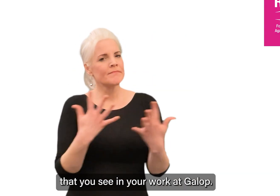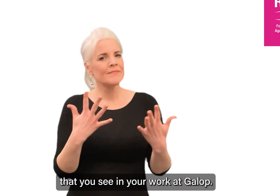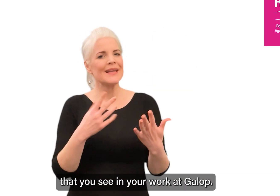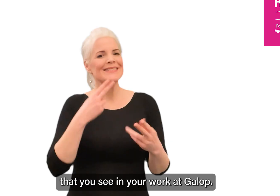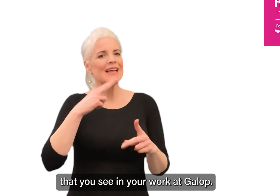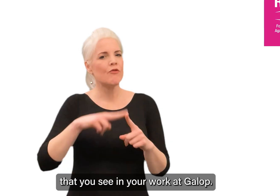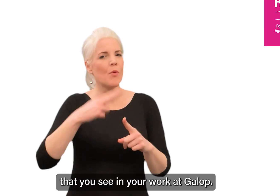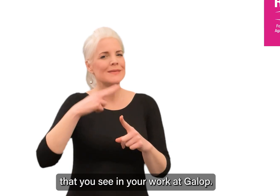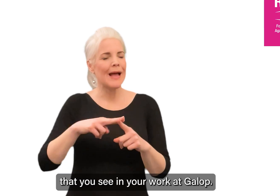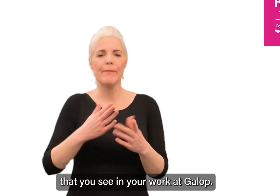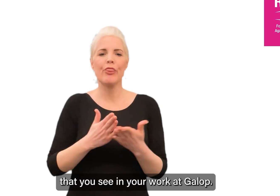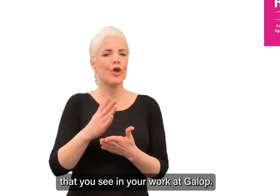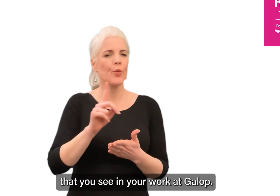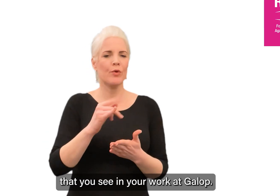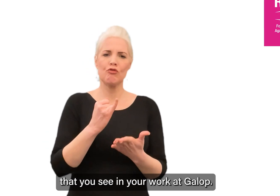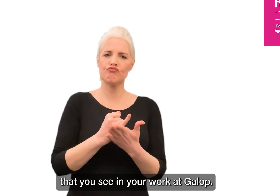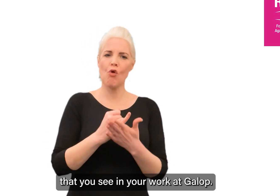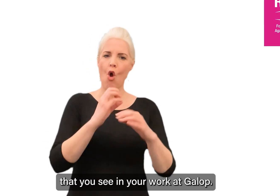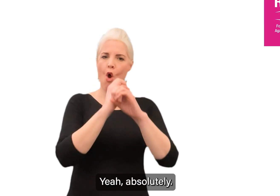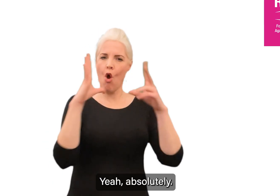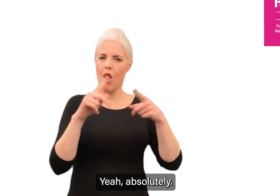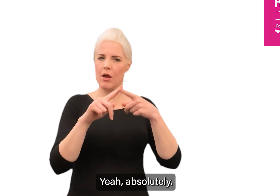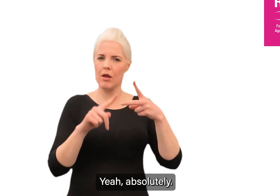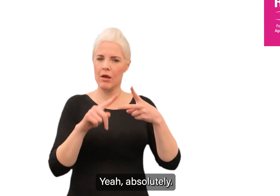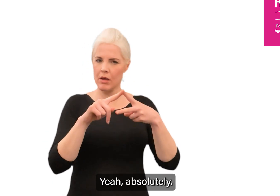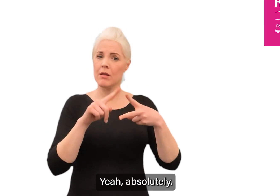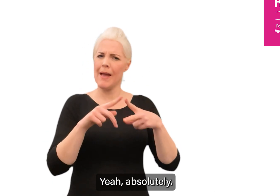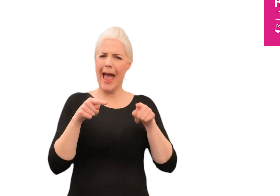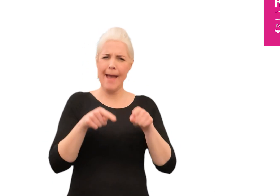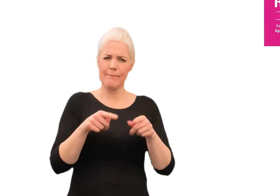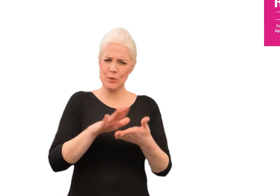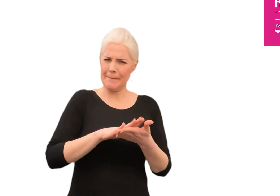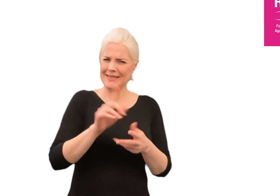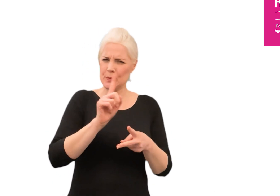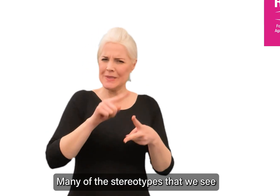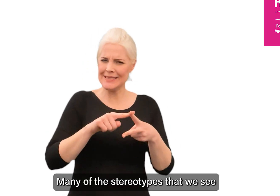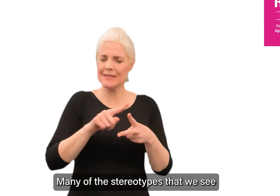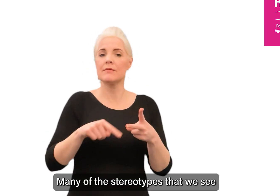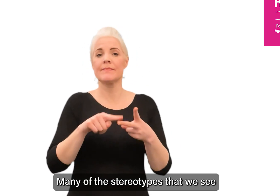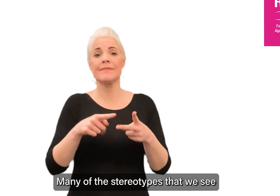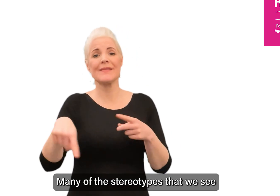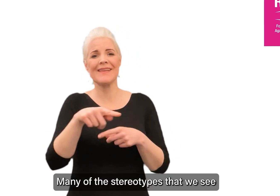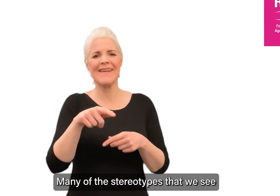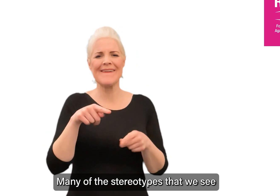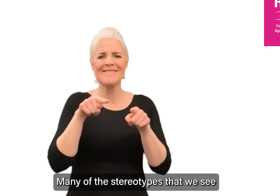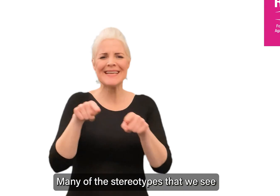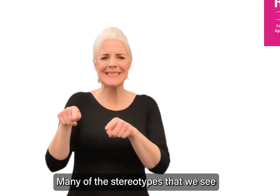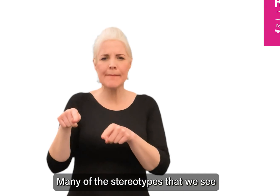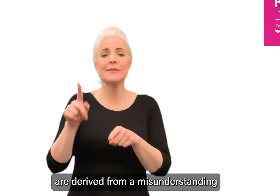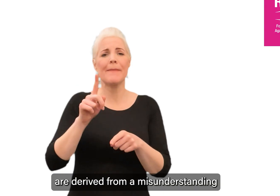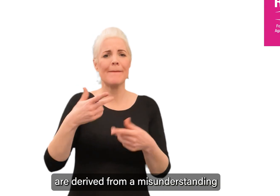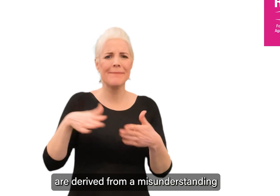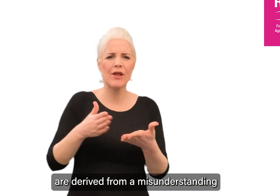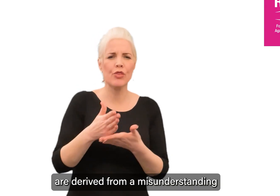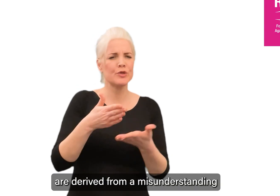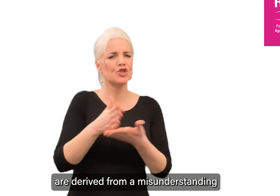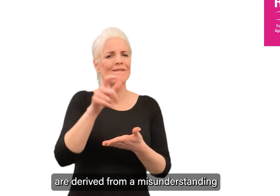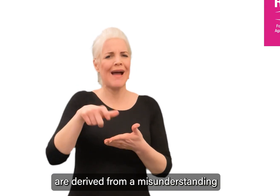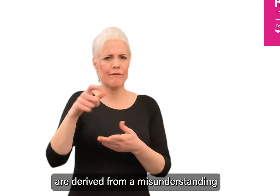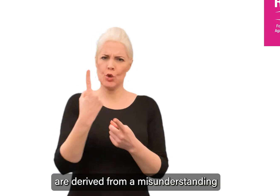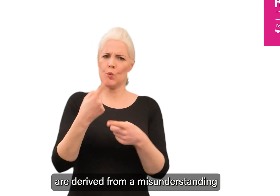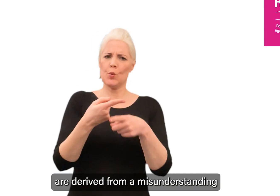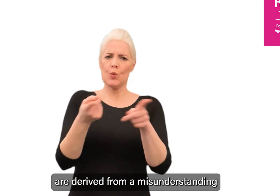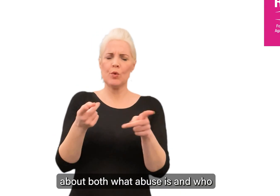you see in your work at Gallup. Yeah, absolutely. So many of the stereotypes that we see are derived from